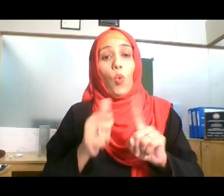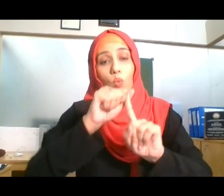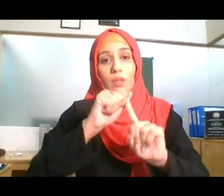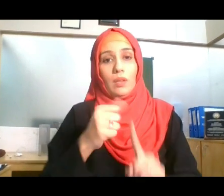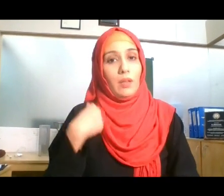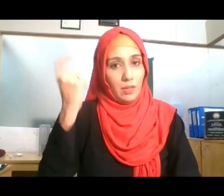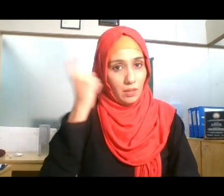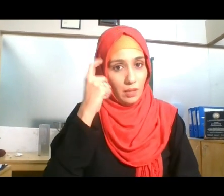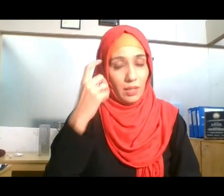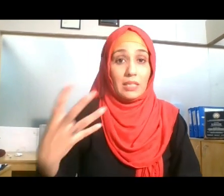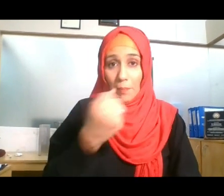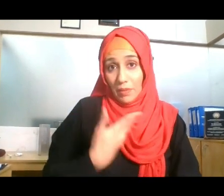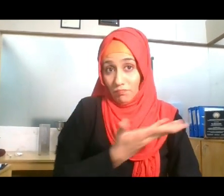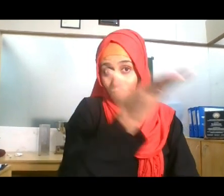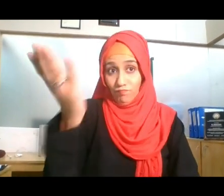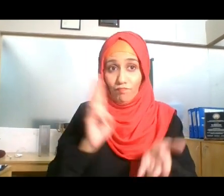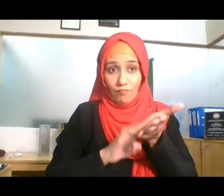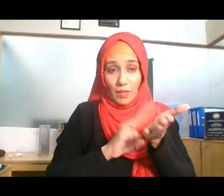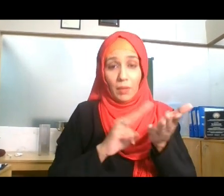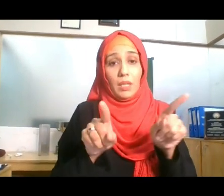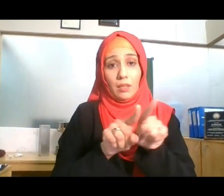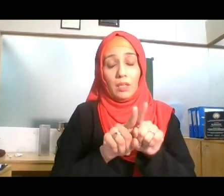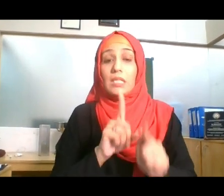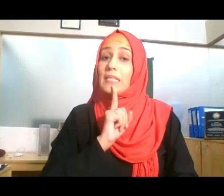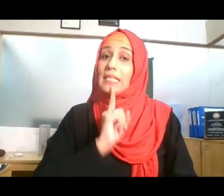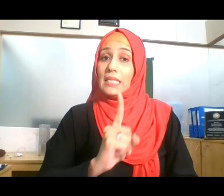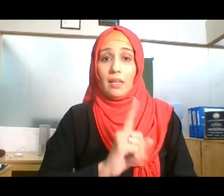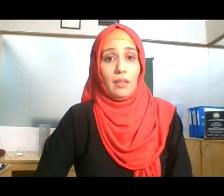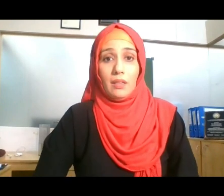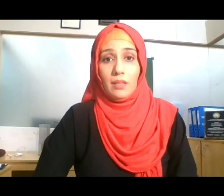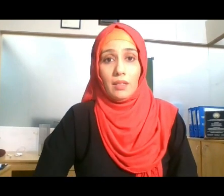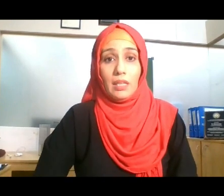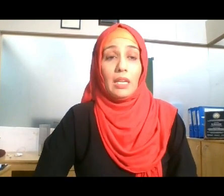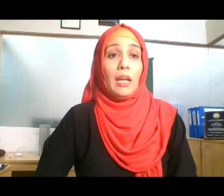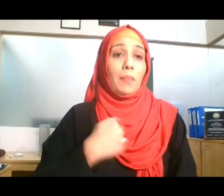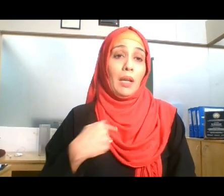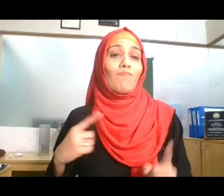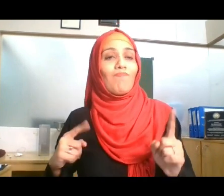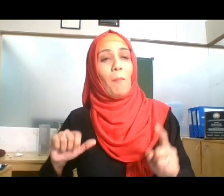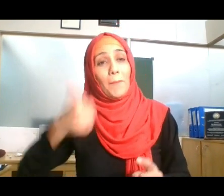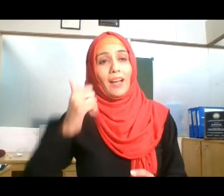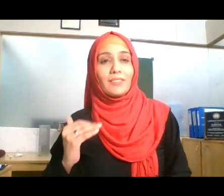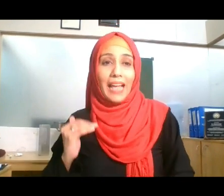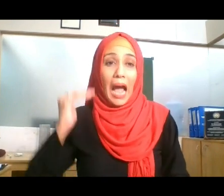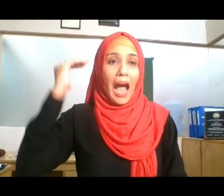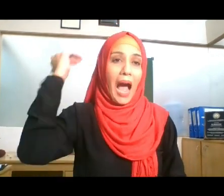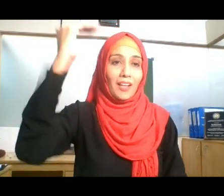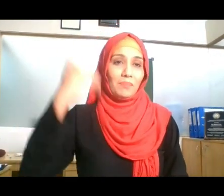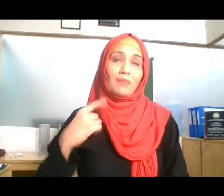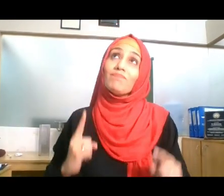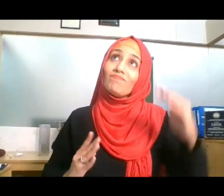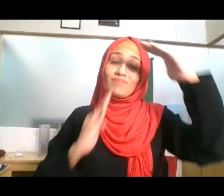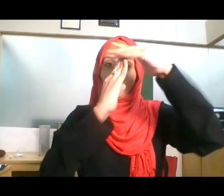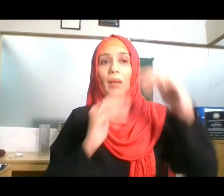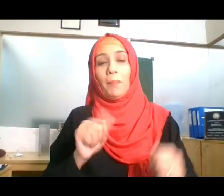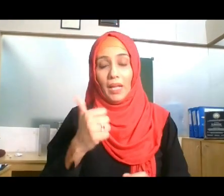with a community like this, we can truly reach the skies when it comes to inclusion in Pakistan. We are